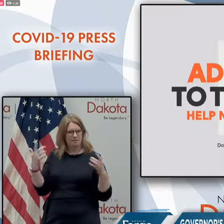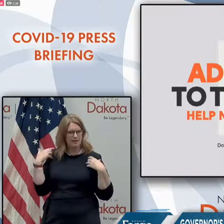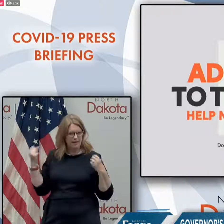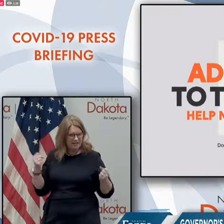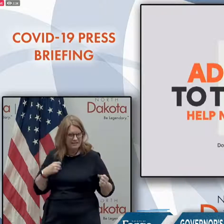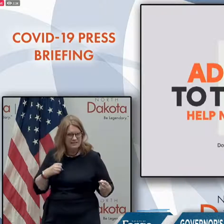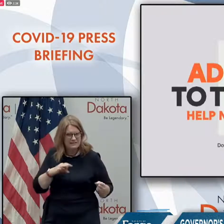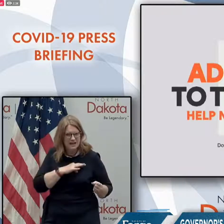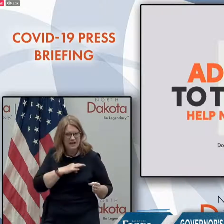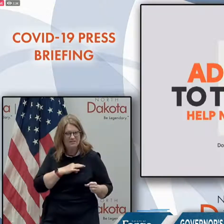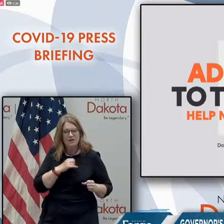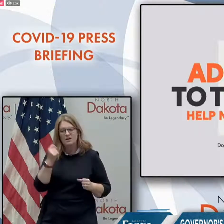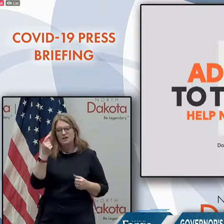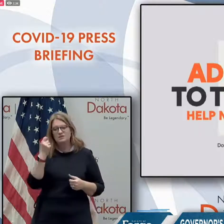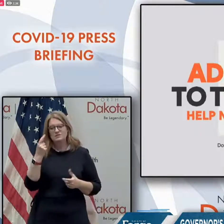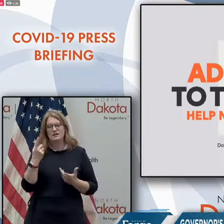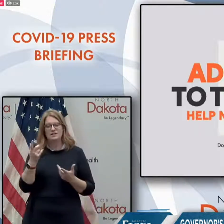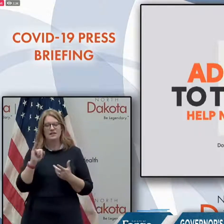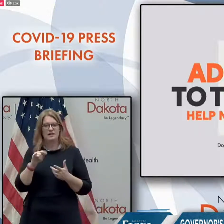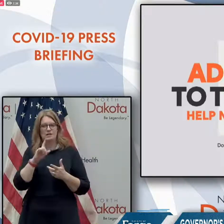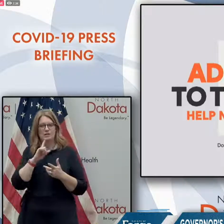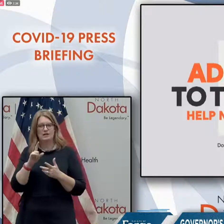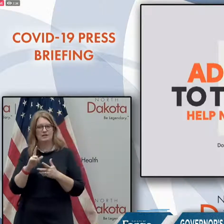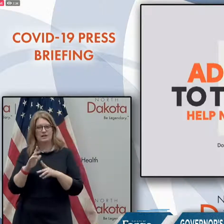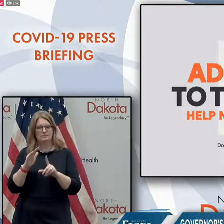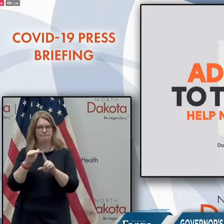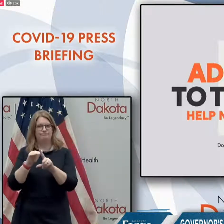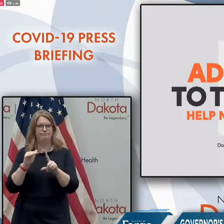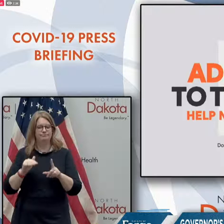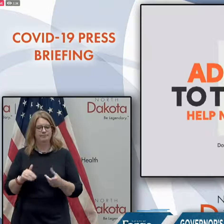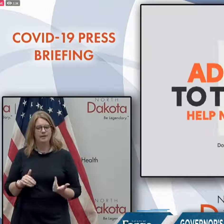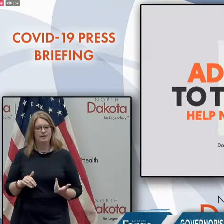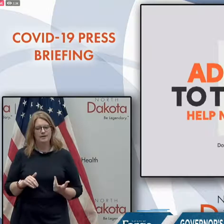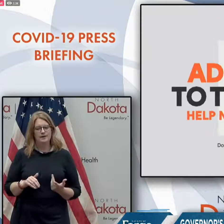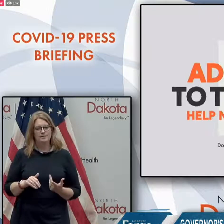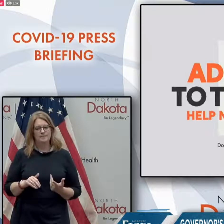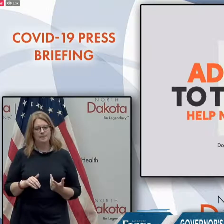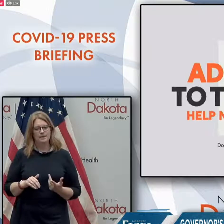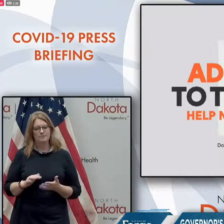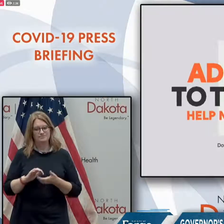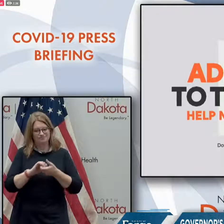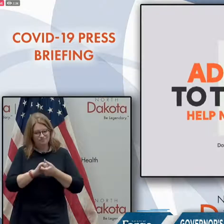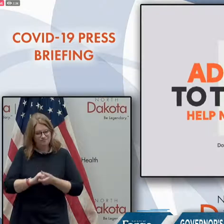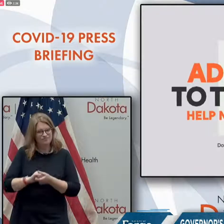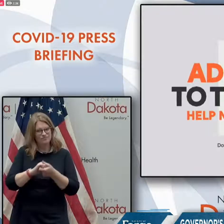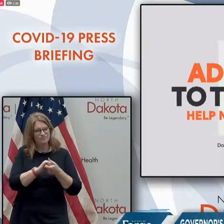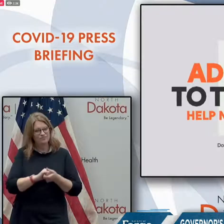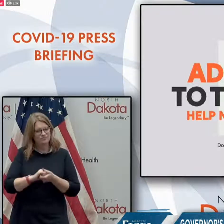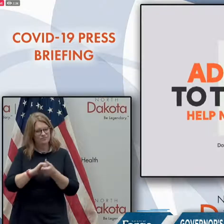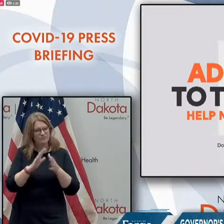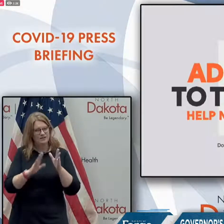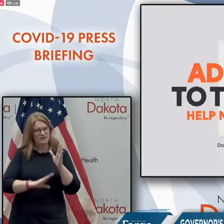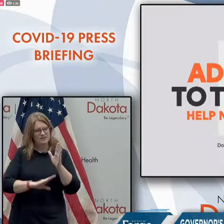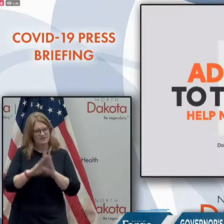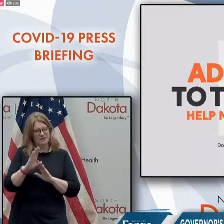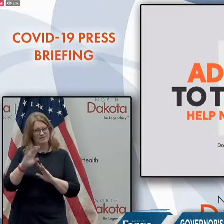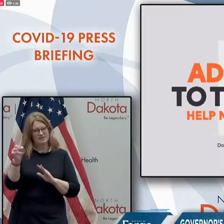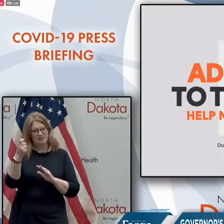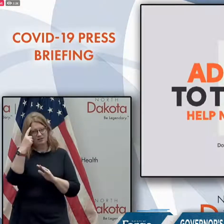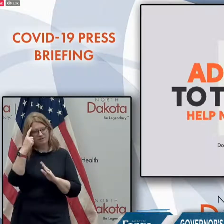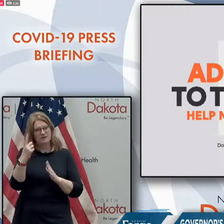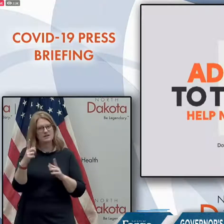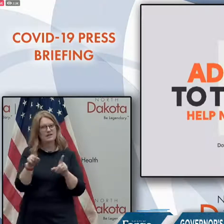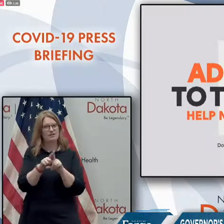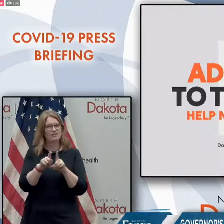the ability to quickly scale their efforts through close collaboration with developers, governments, and public